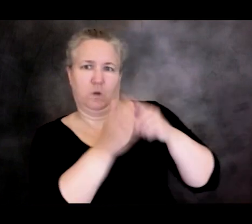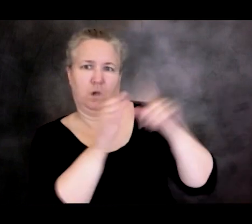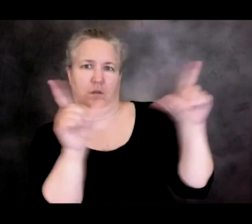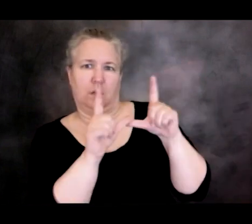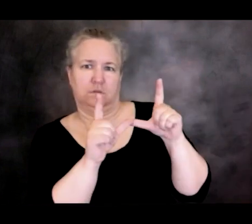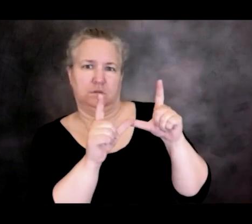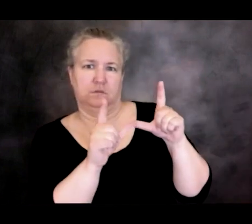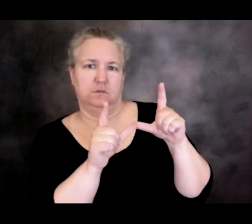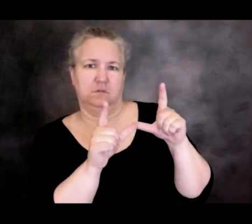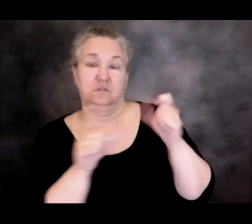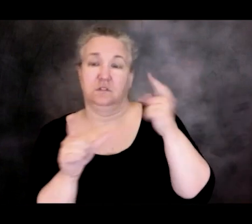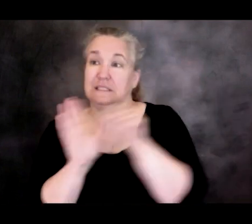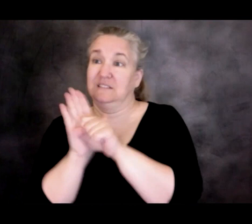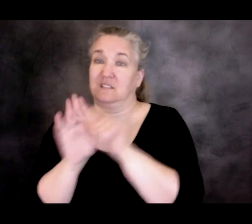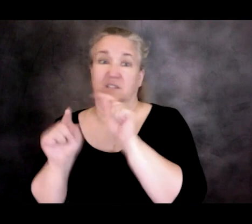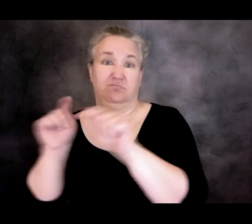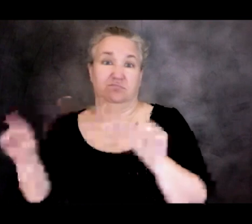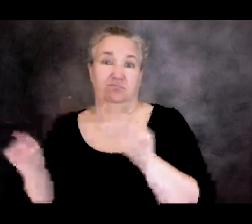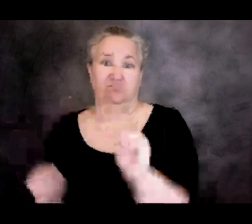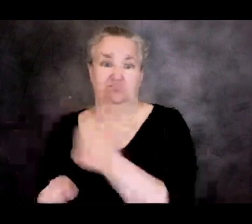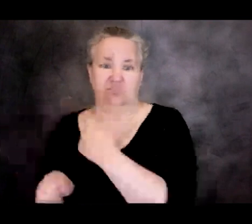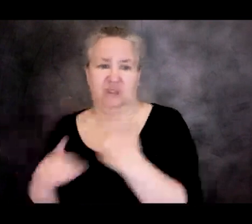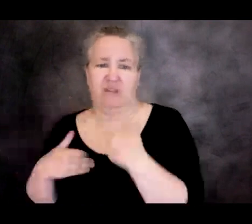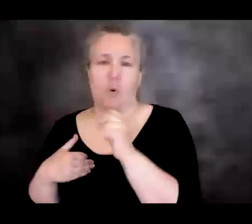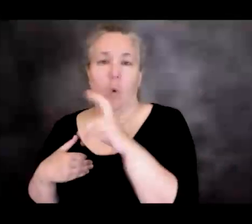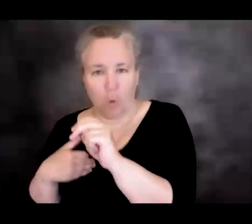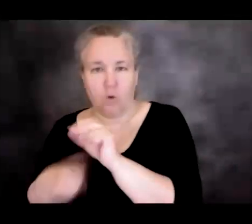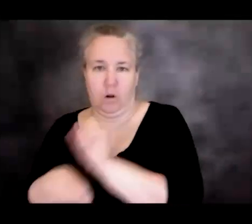licenses, states also have their own